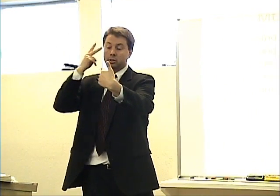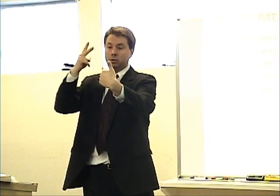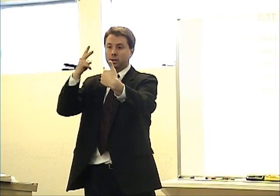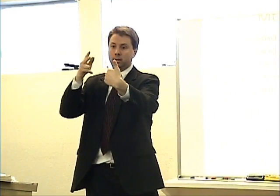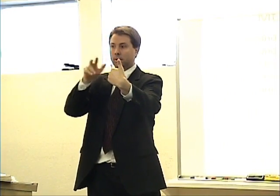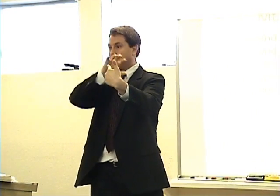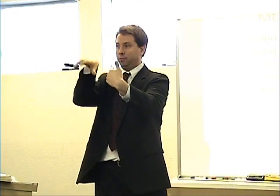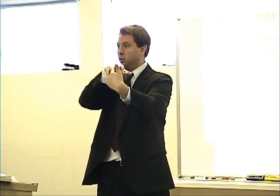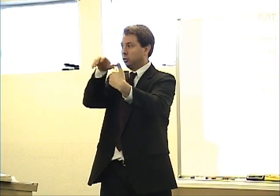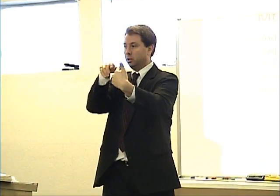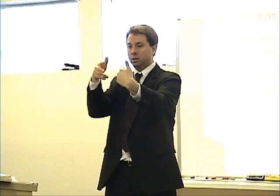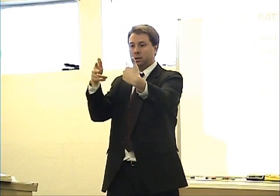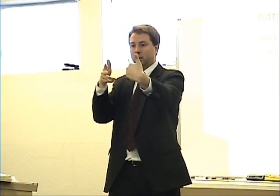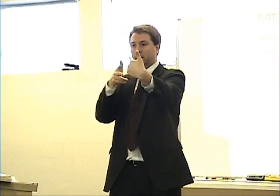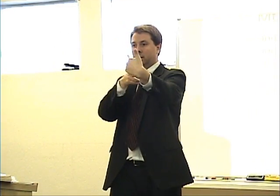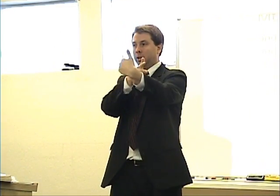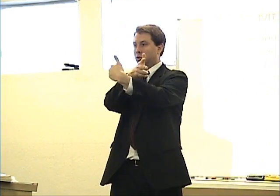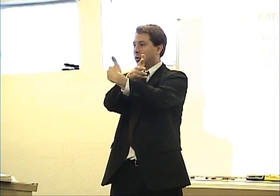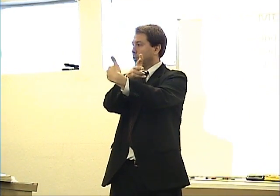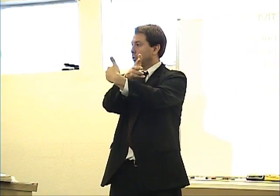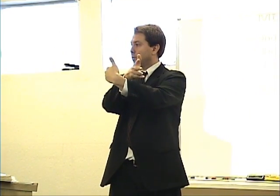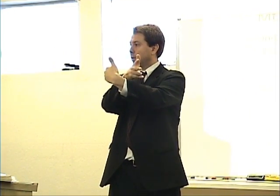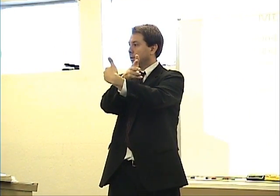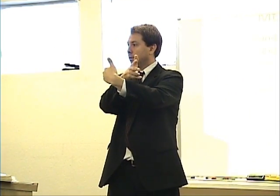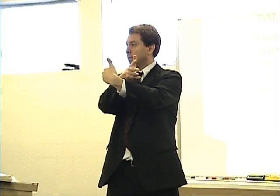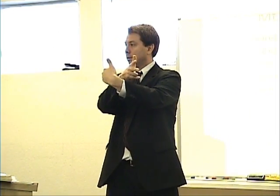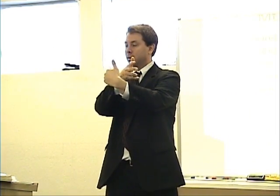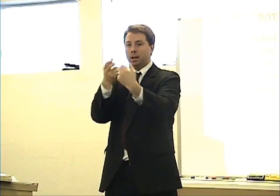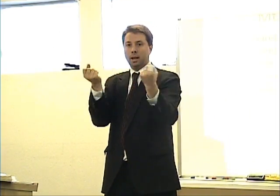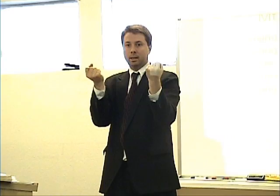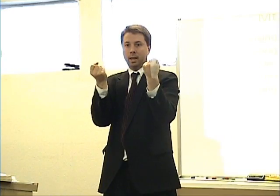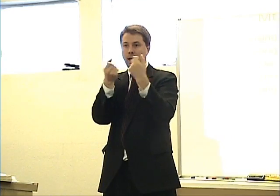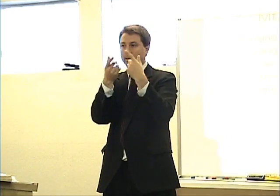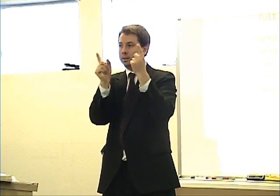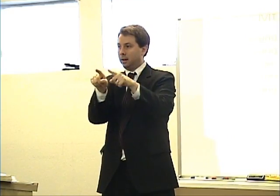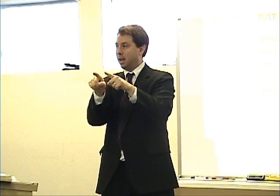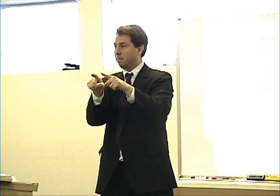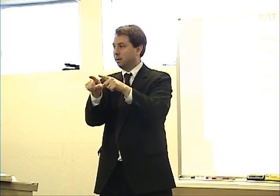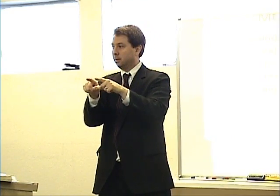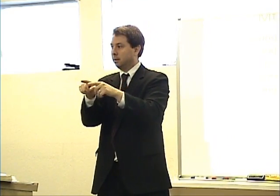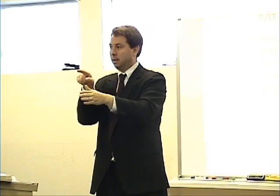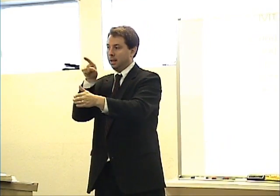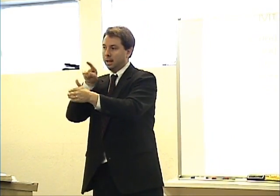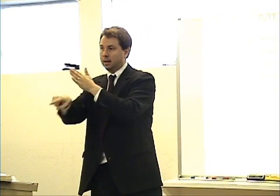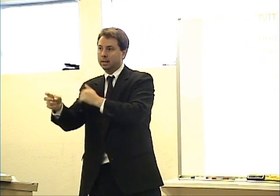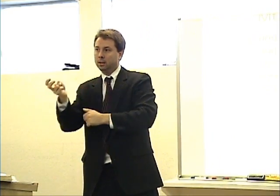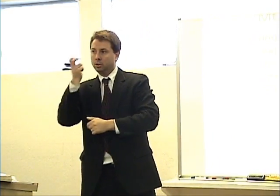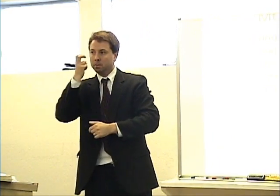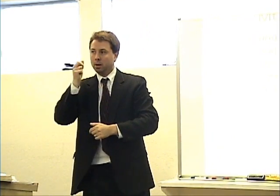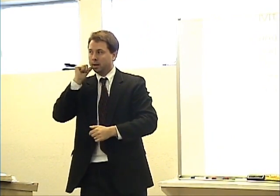misunderstood confusion. He crossed over. And the accident happened. And it killed the blind